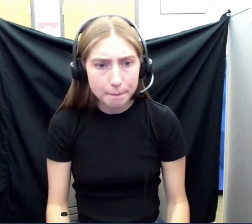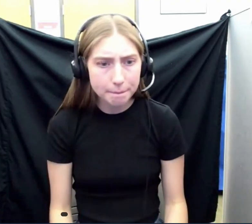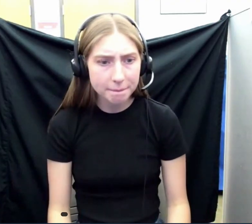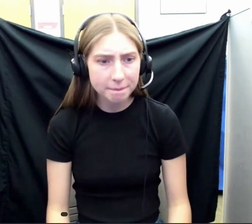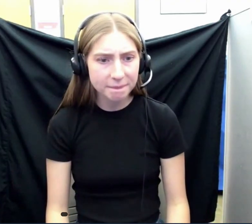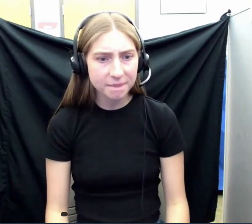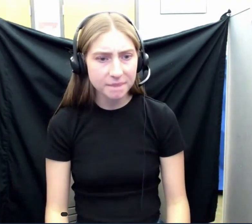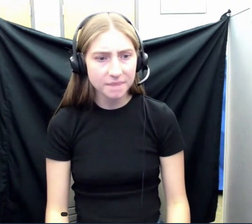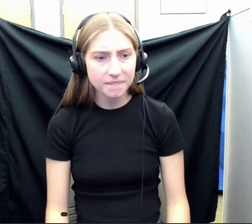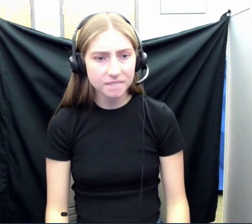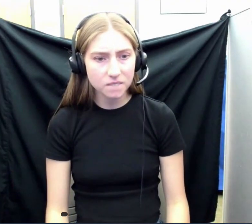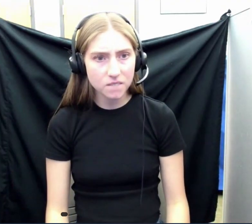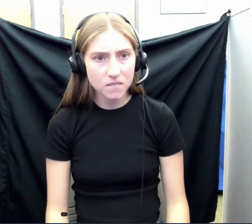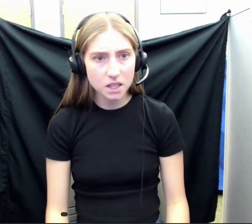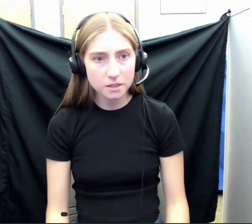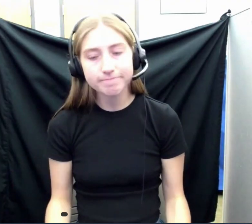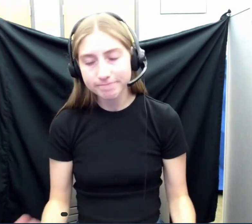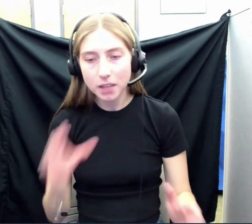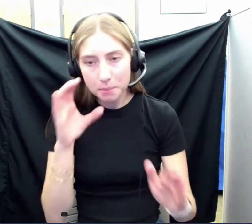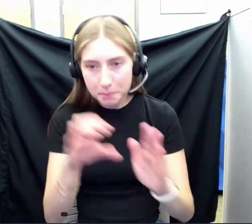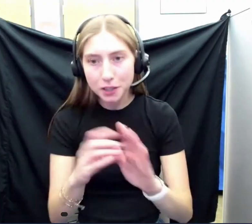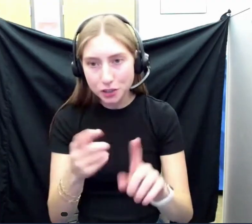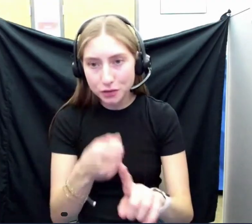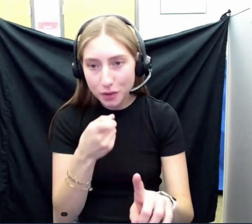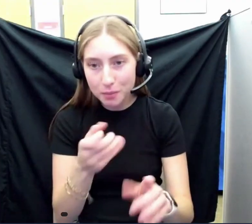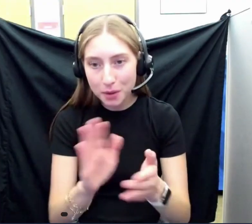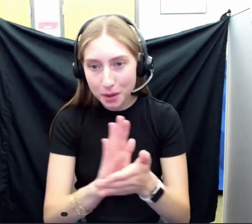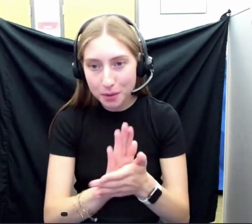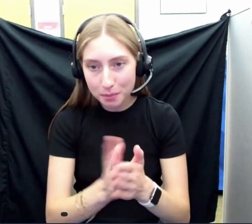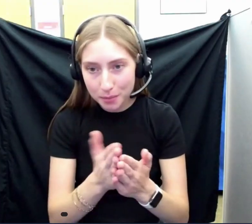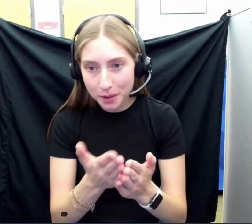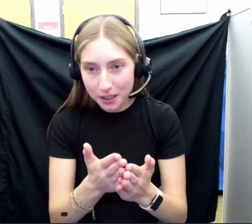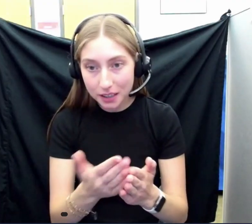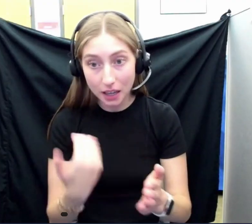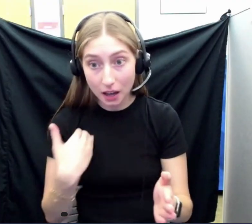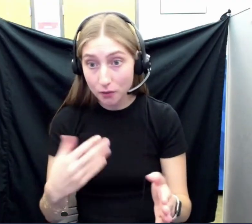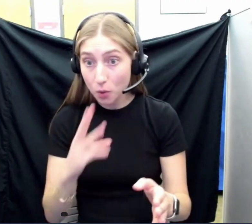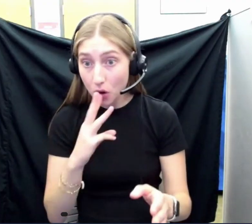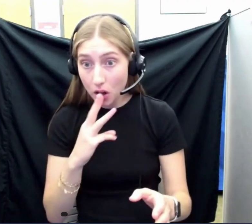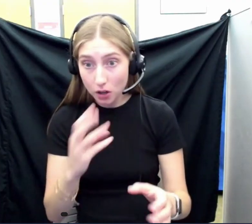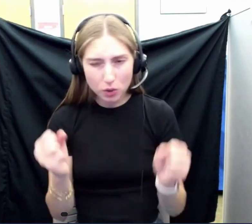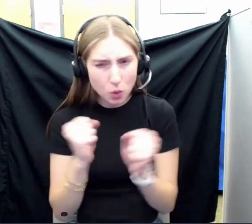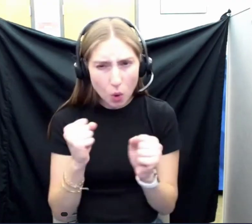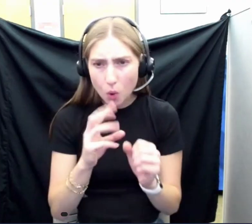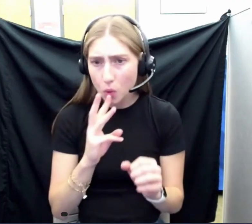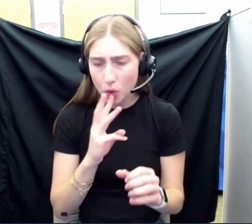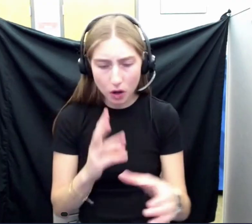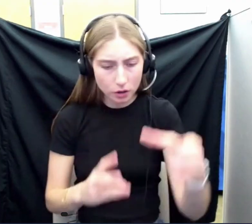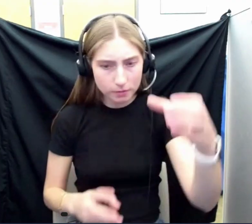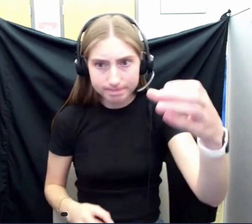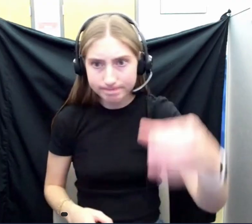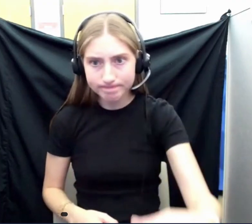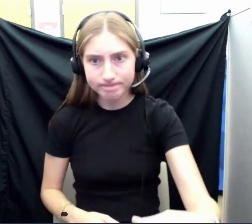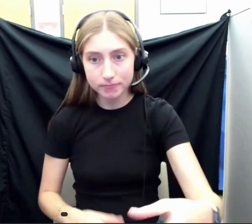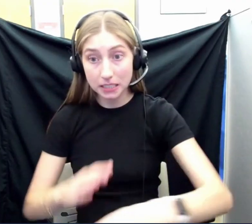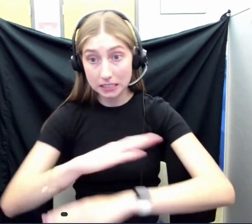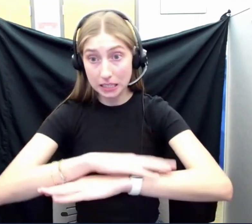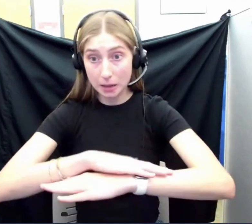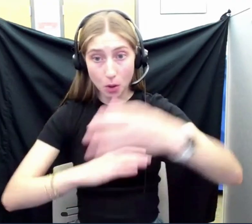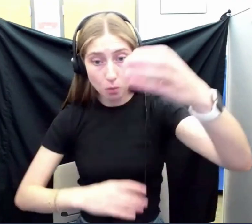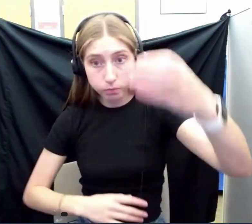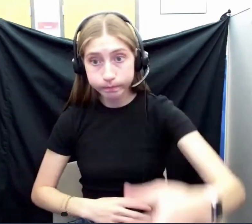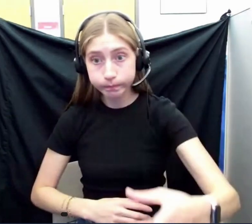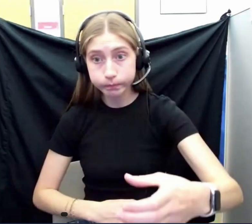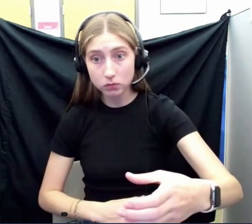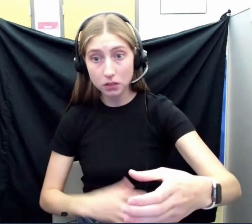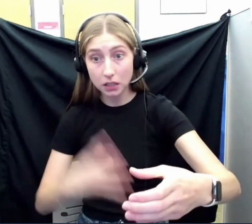A picture from the book. Exactly. You take a cold glass of water, take it out, set it on